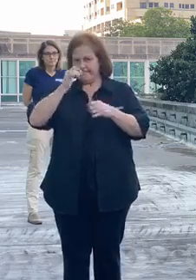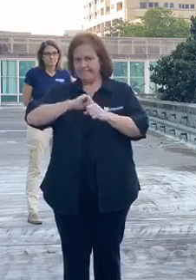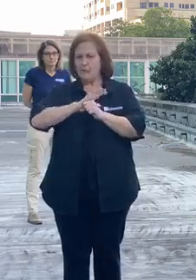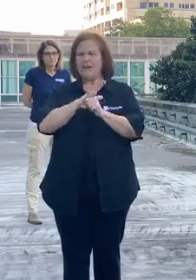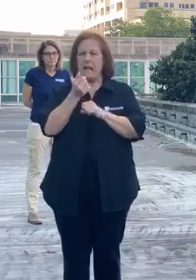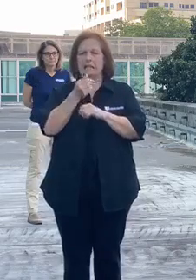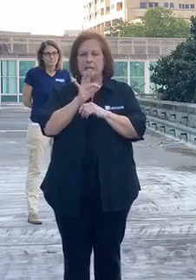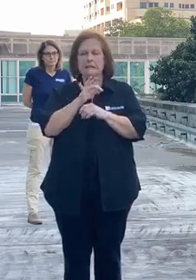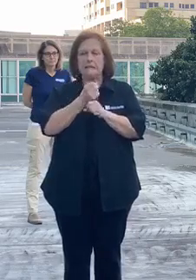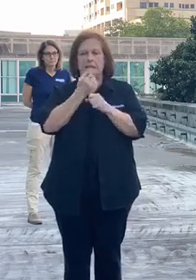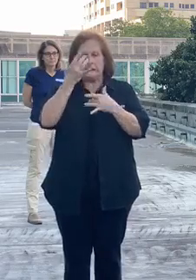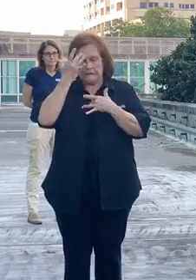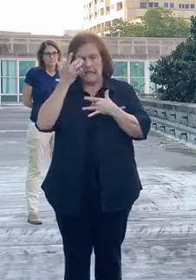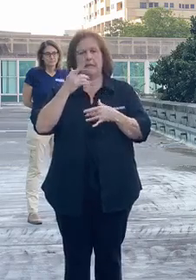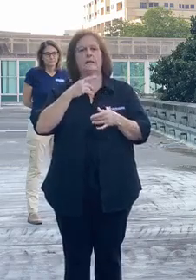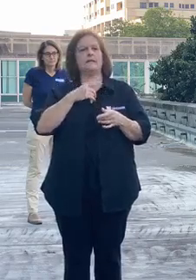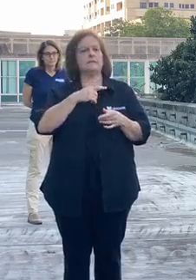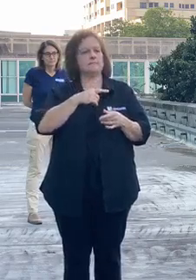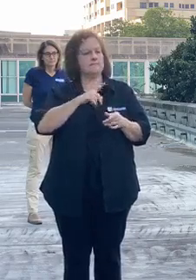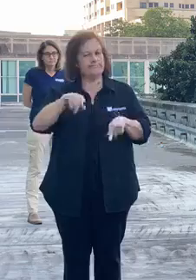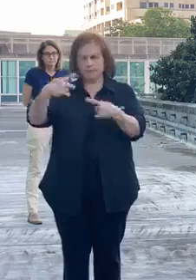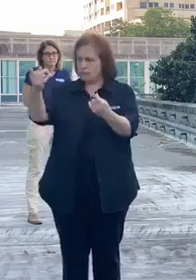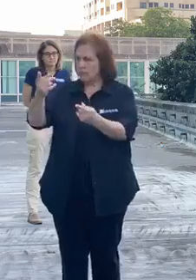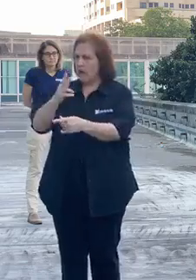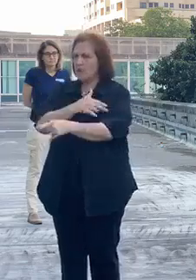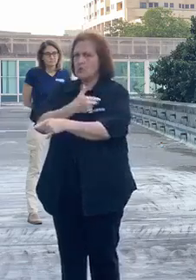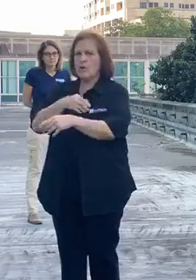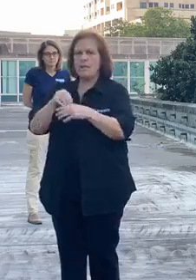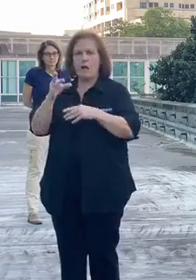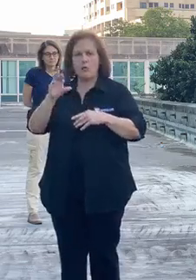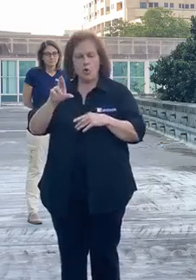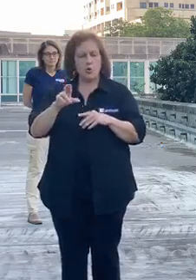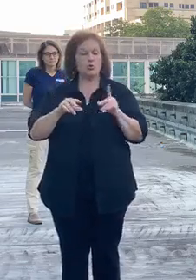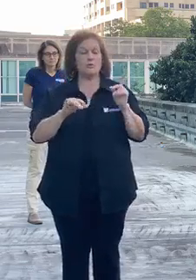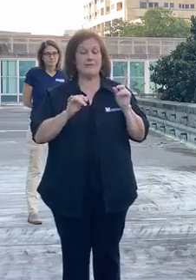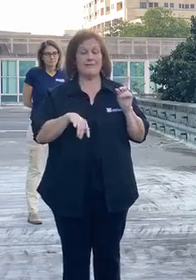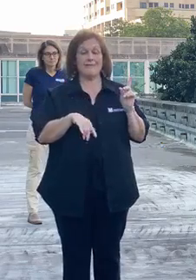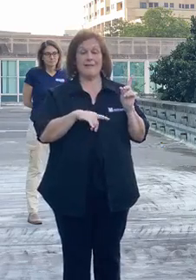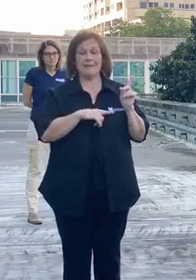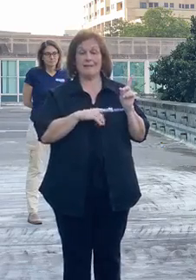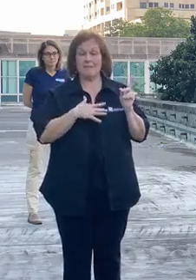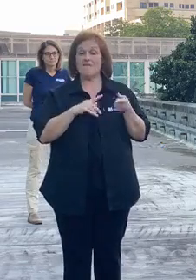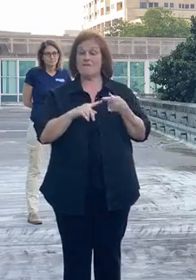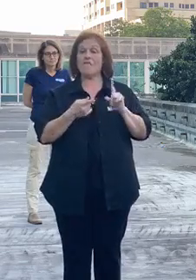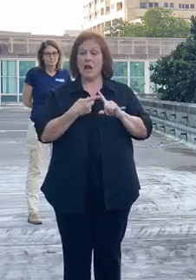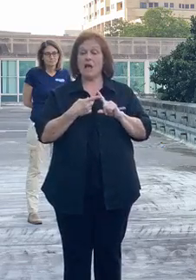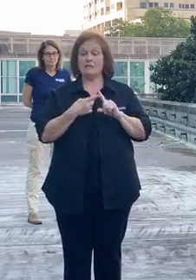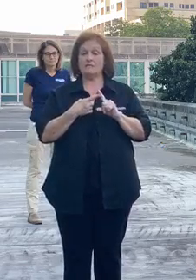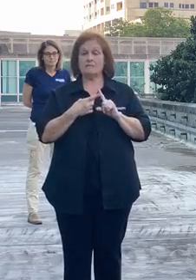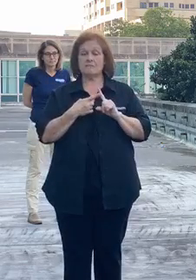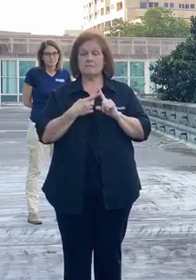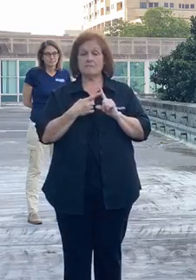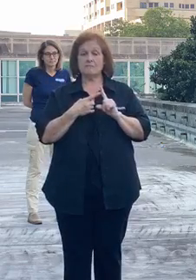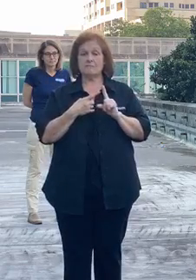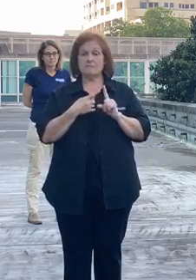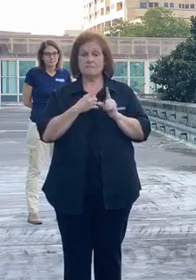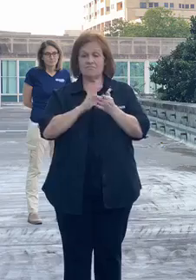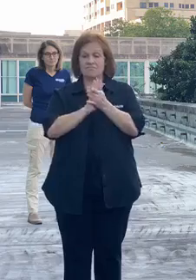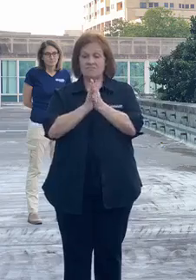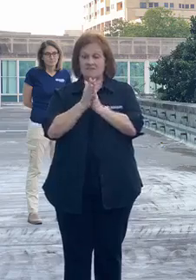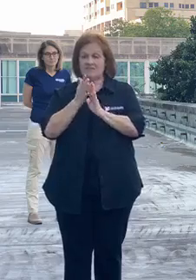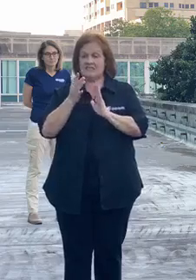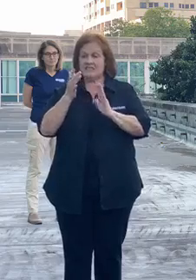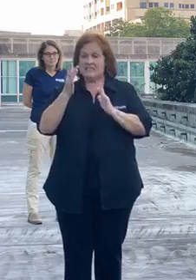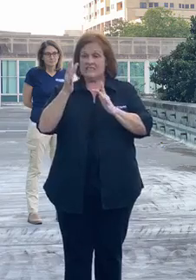ended up at the hospital in Baton Rouge. He had gotten to the point in his illness where he